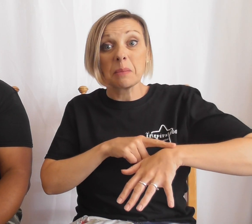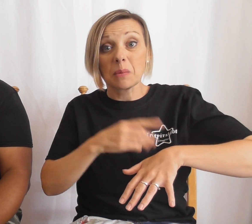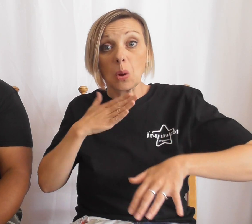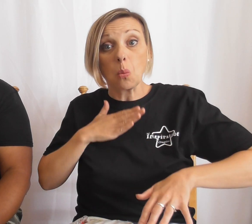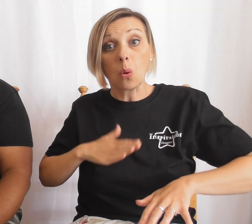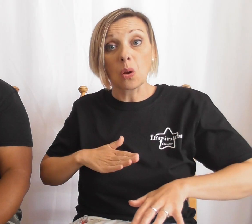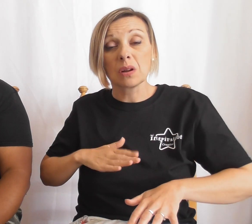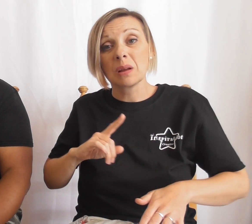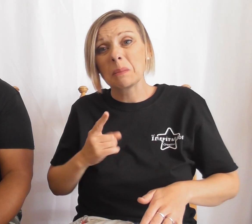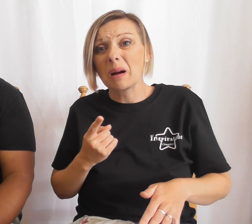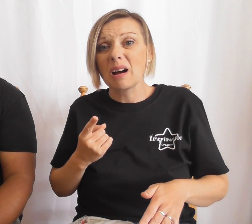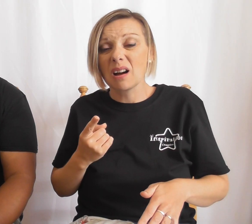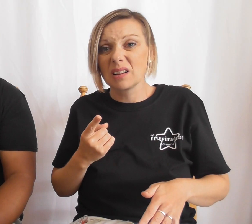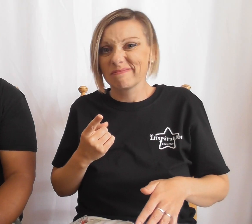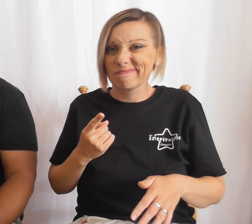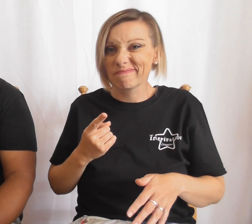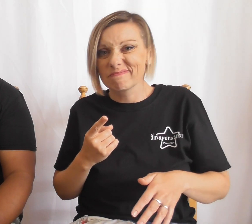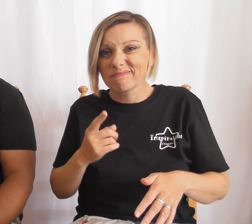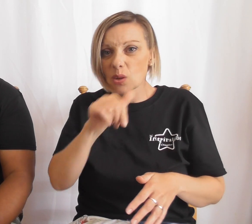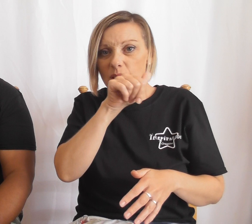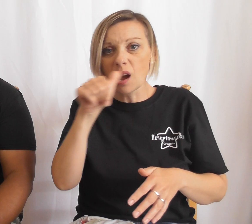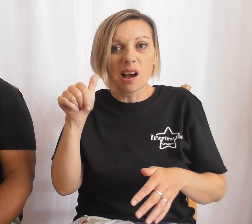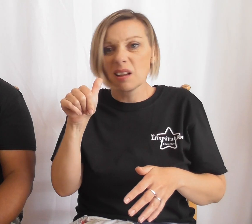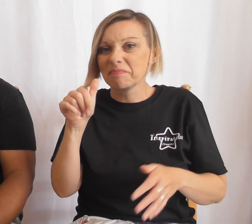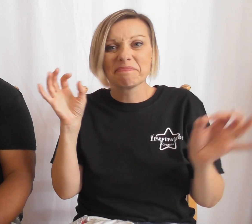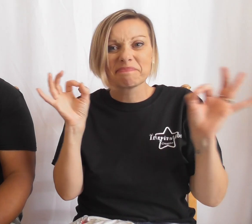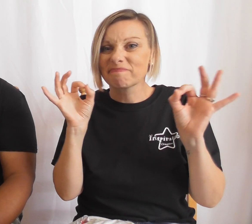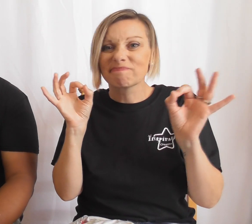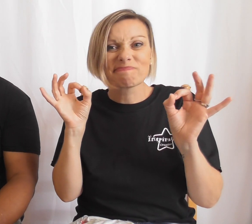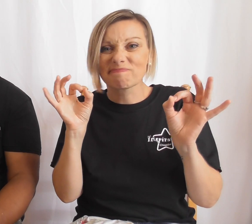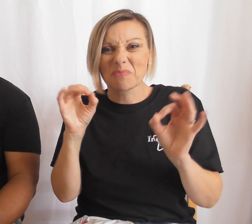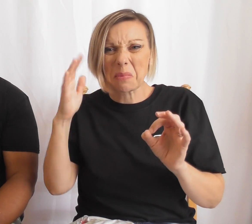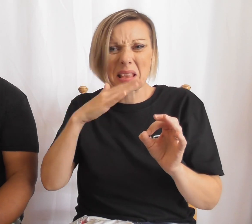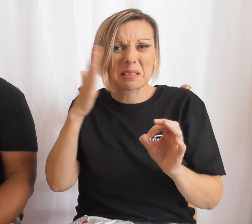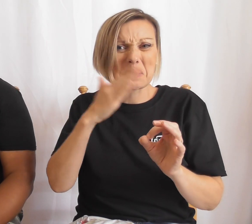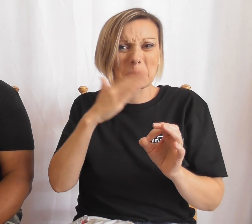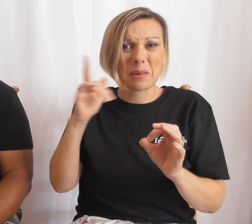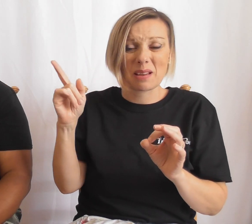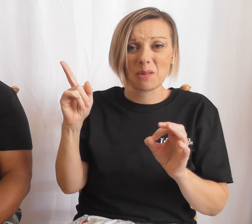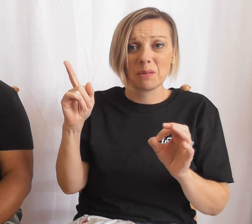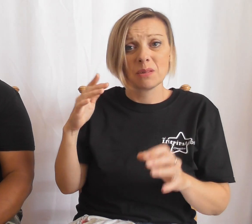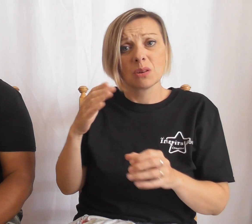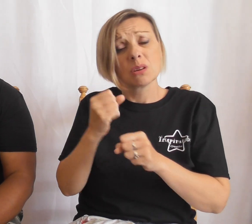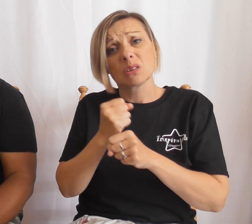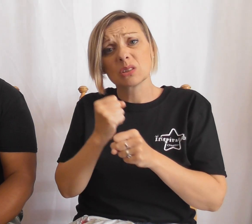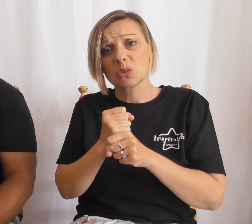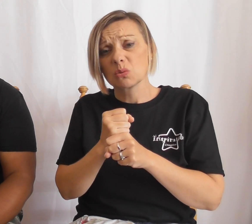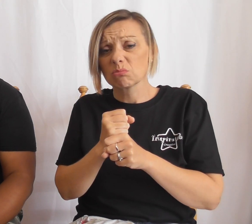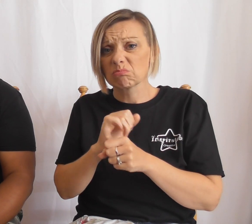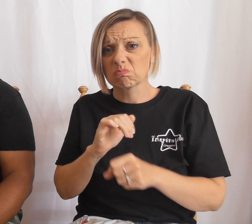but they're not having a nice time because of this smell, and George is not having a nice time because people are pulling faces at